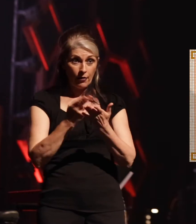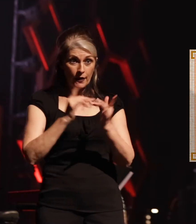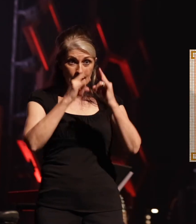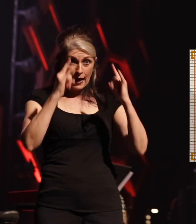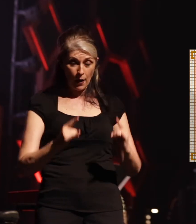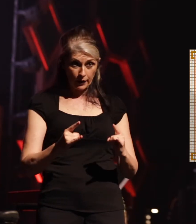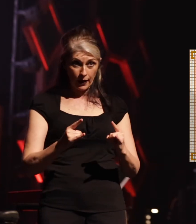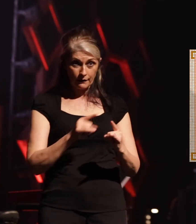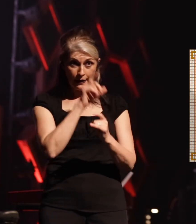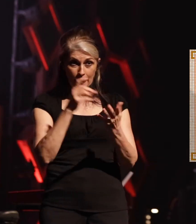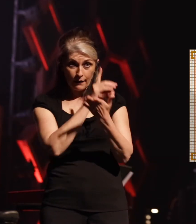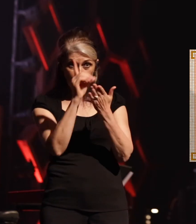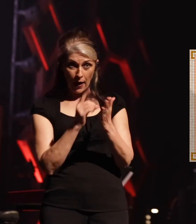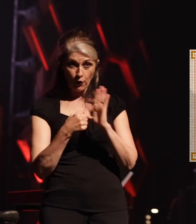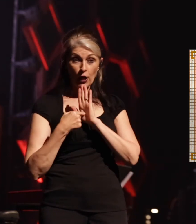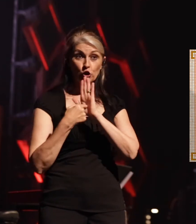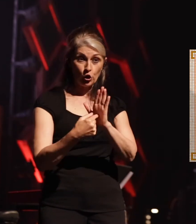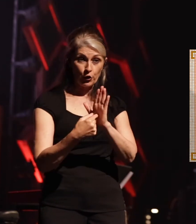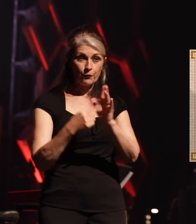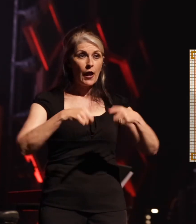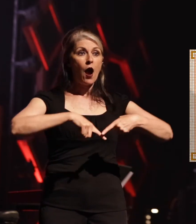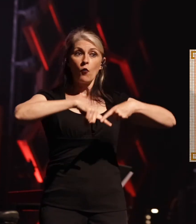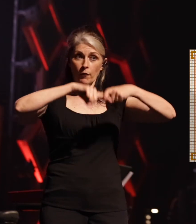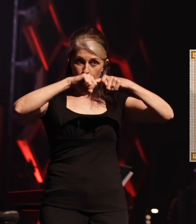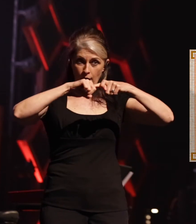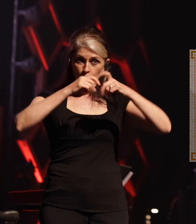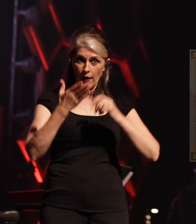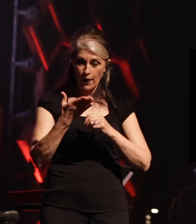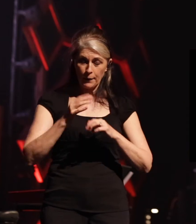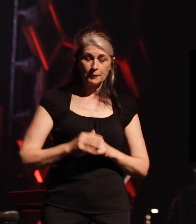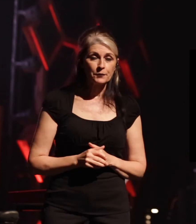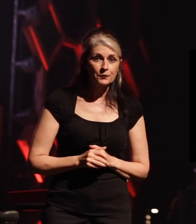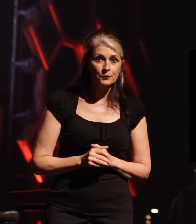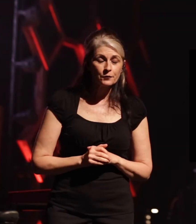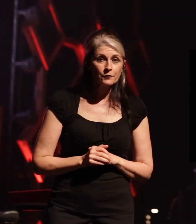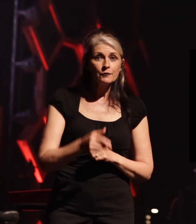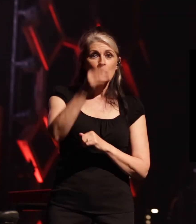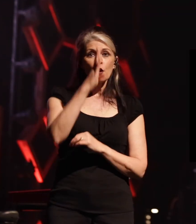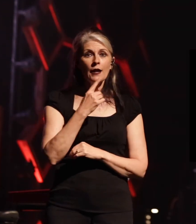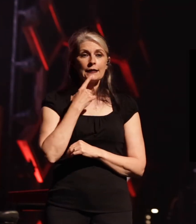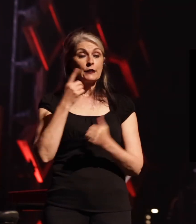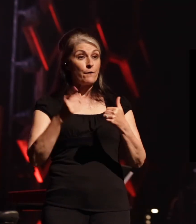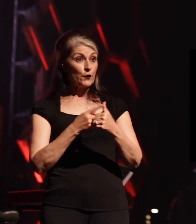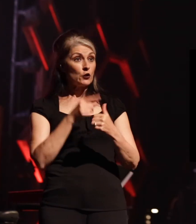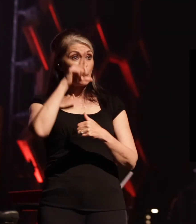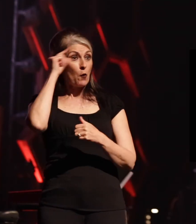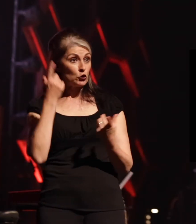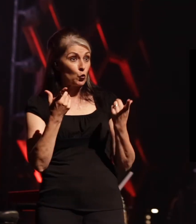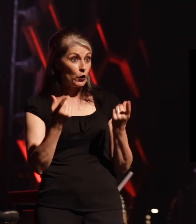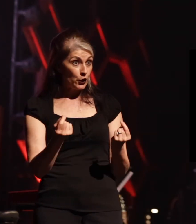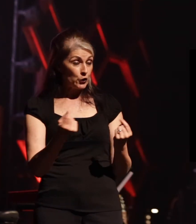I will show you, and we'll stop right there. So God says this first. He says, okay, Moses, what are you going to do? You're going to go and tell all the